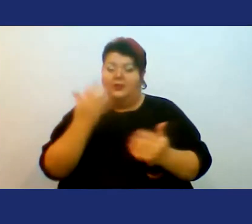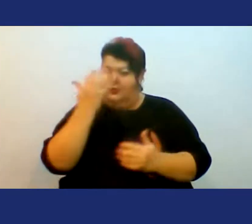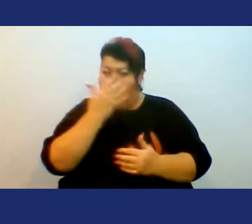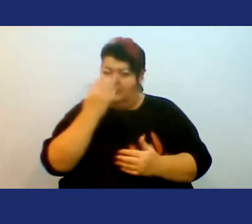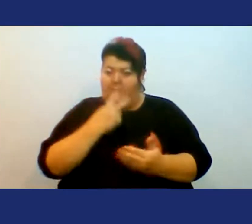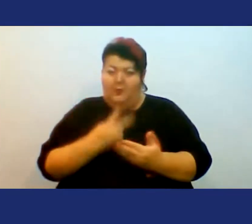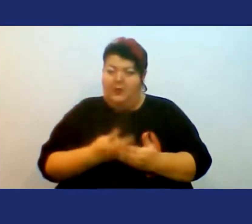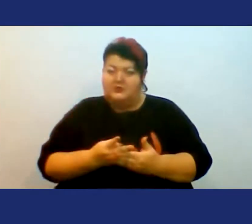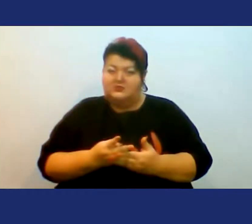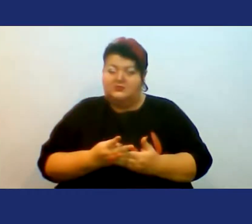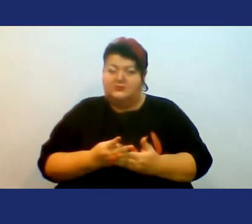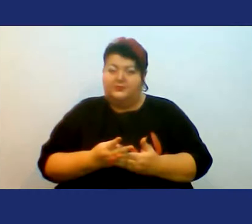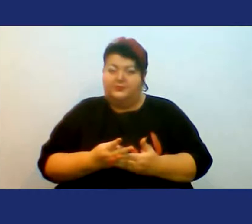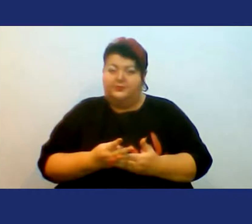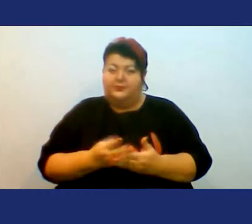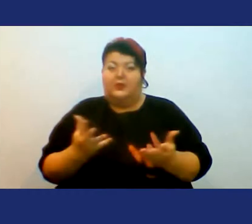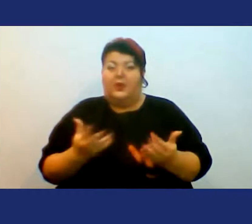solve